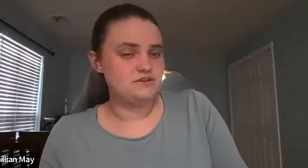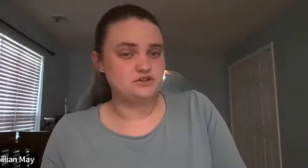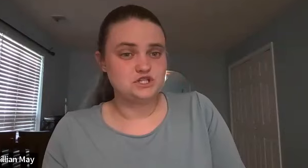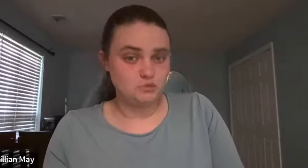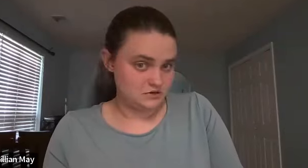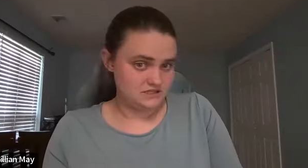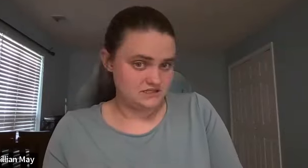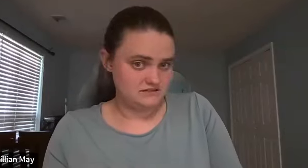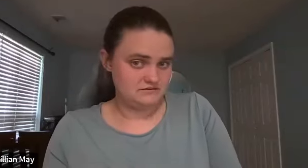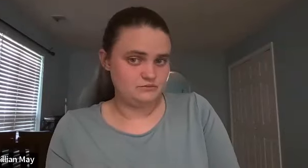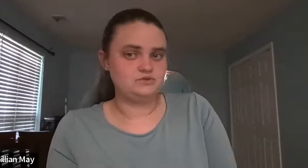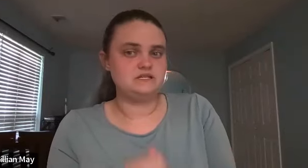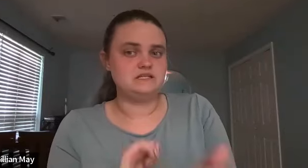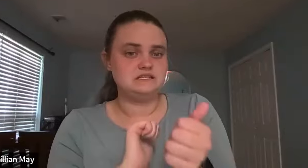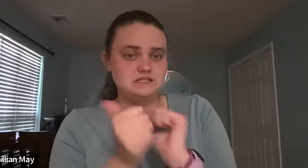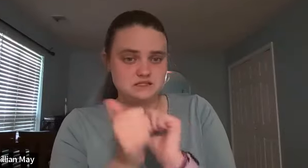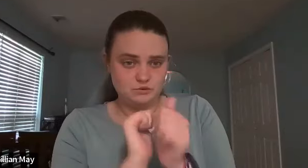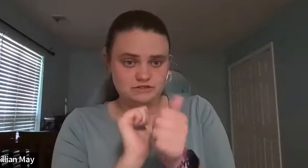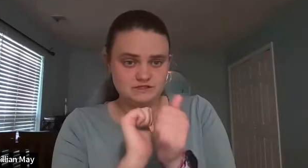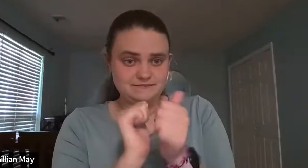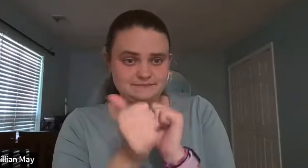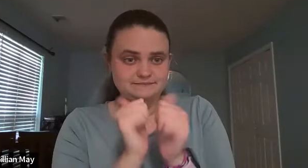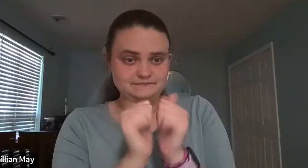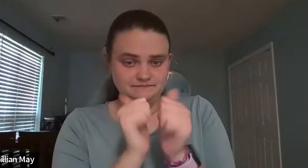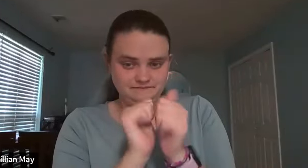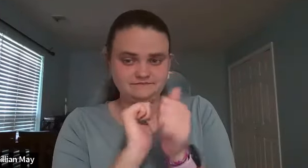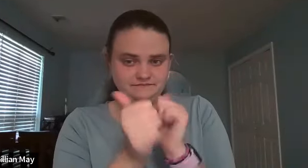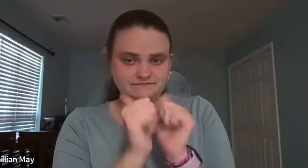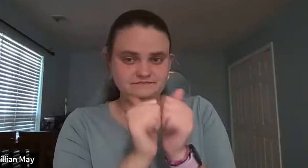our sports, which was sports. Mm-hmm.